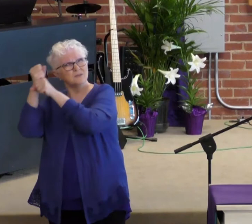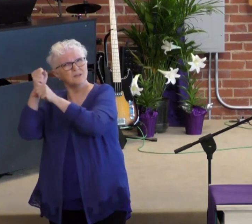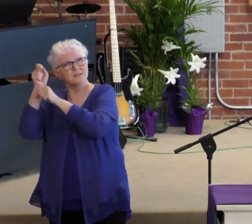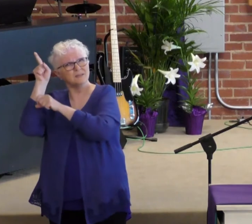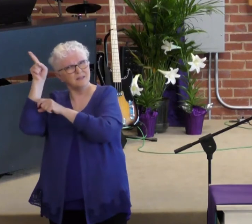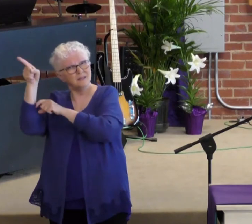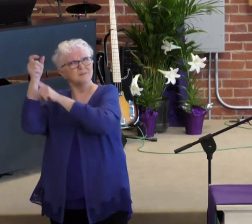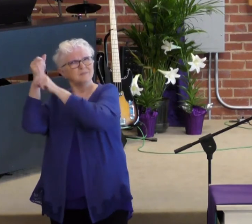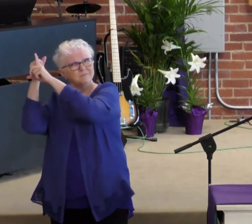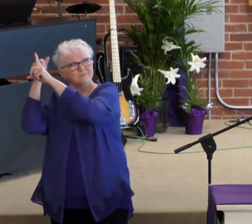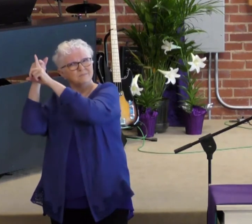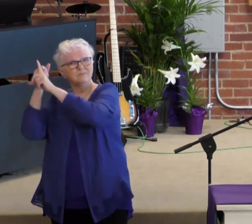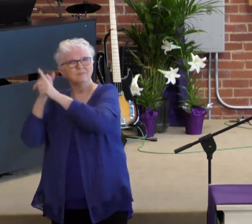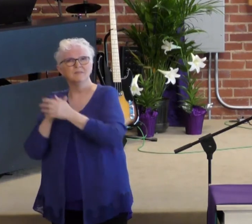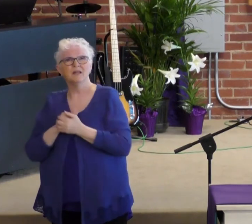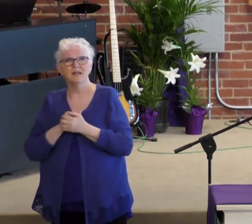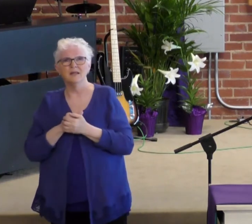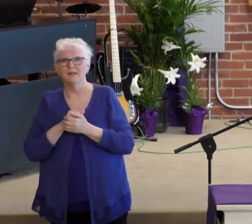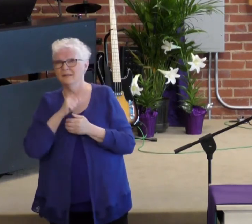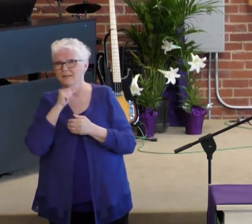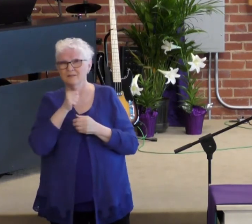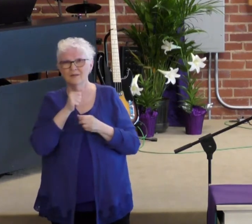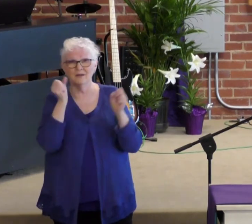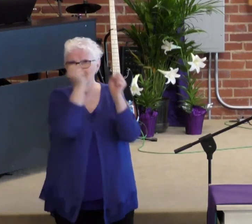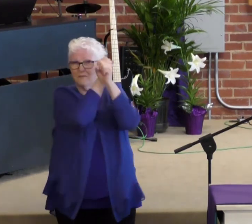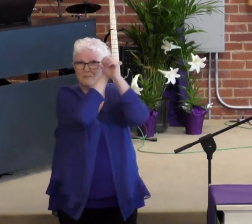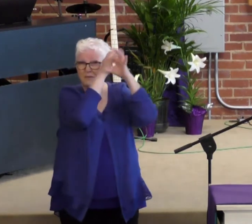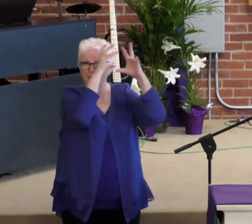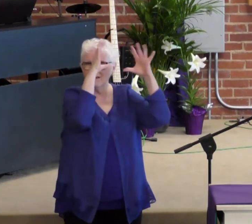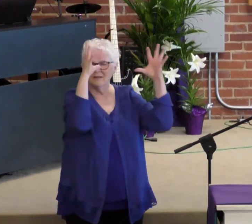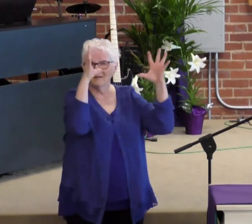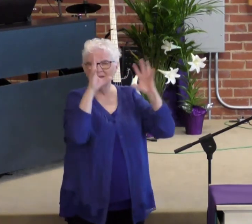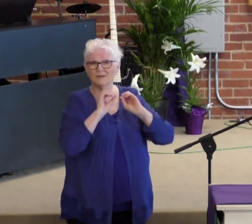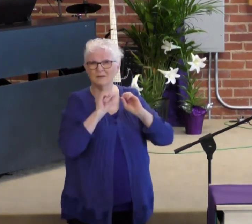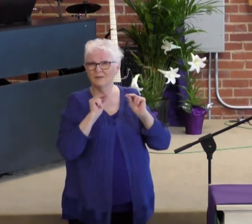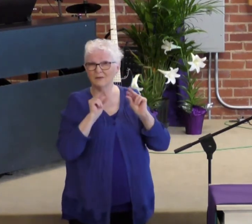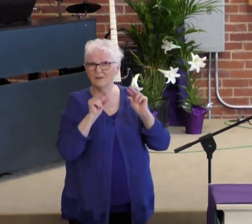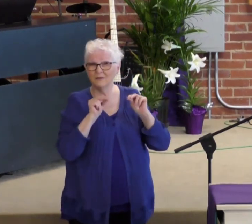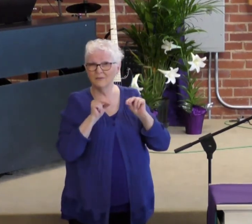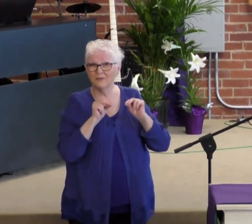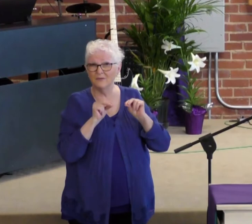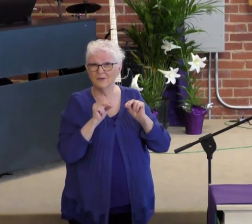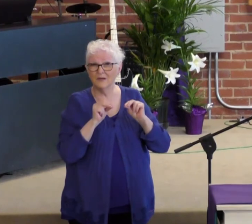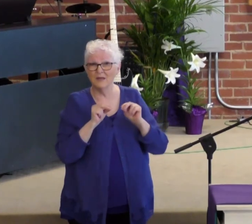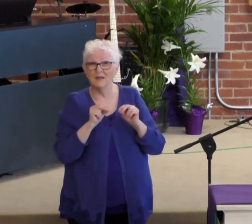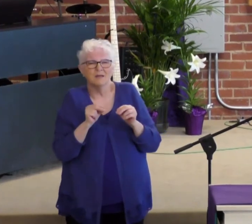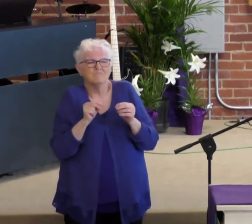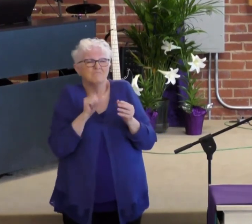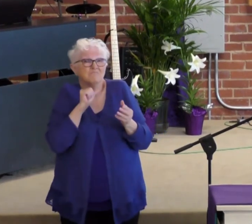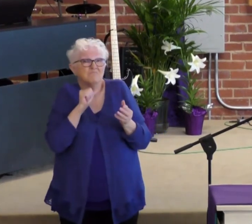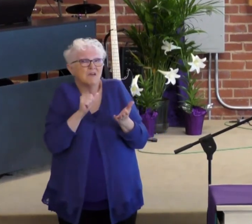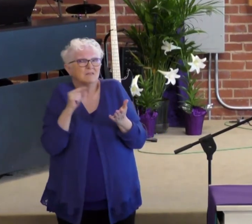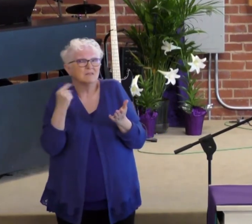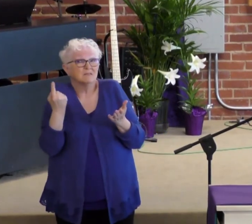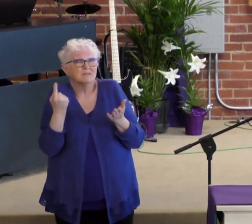figment of imagination. He's not someone who just existed 2,000 years ago and then died on a cross. But He